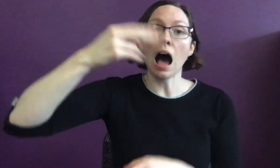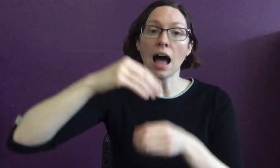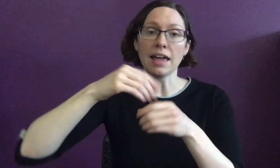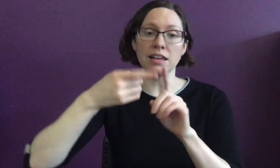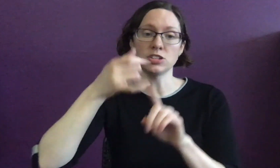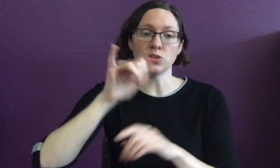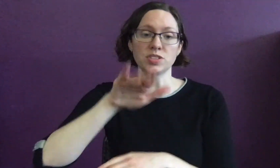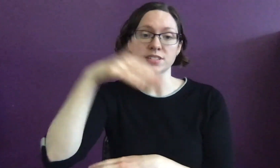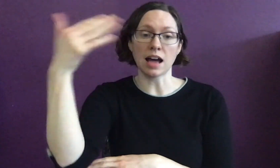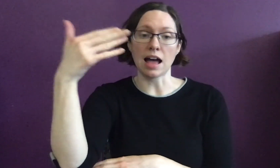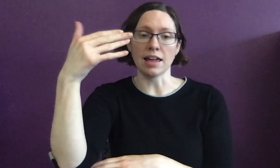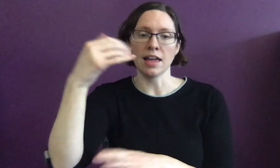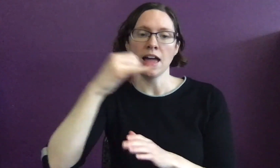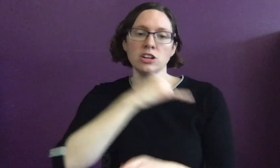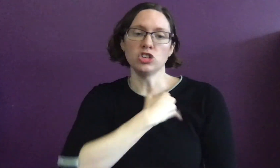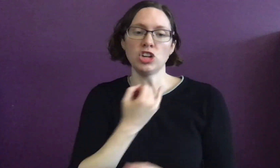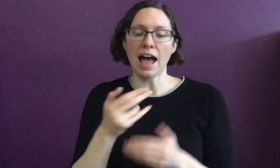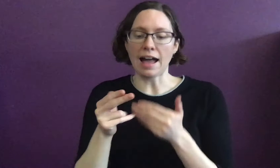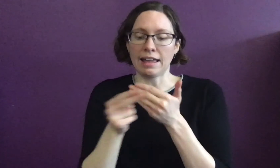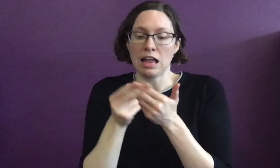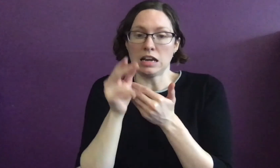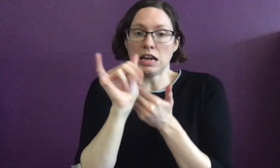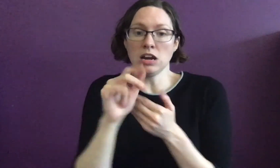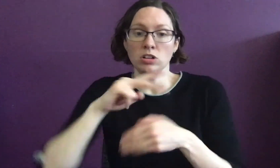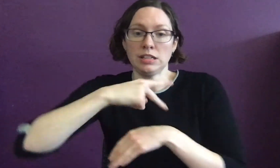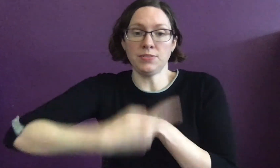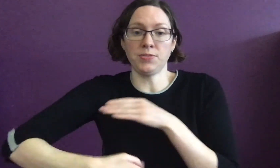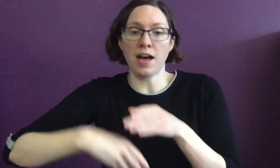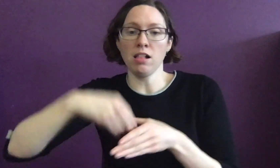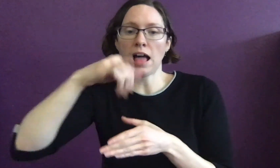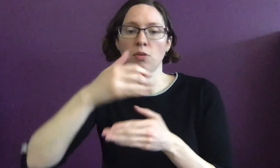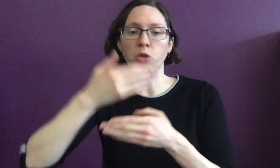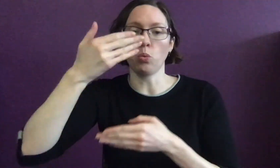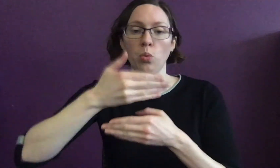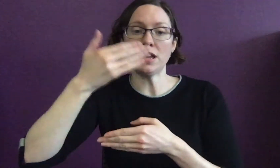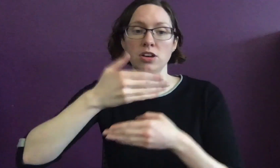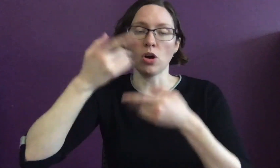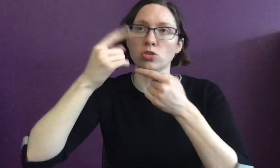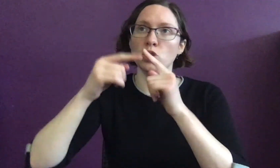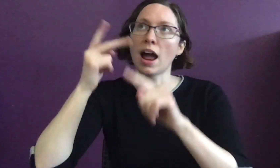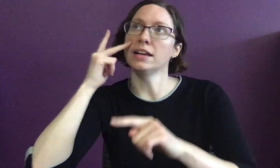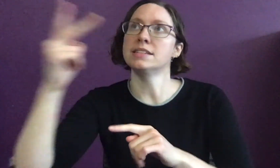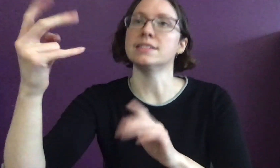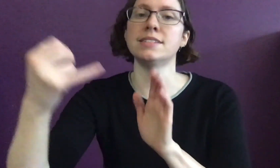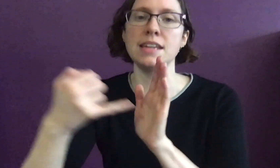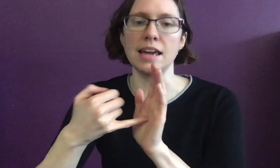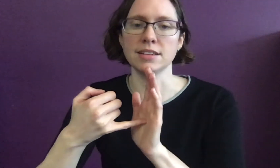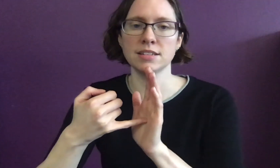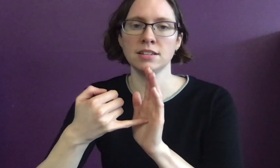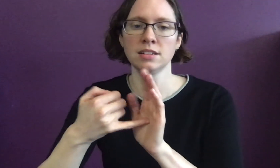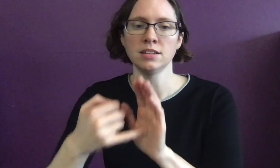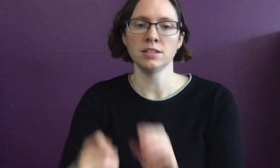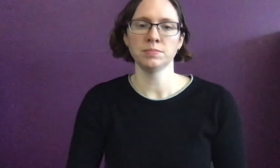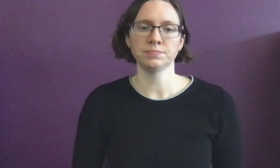high into the sky. Jack nearly fell out the window trying to see it.